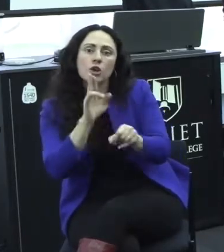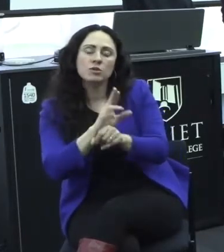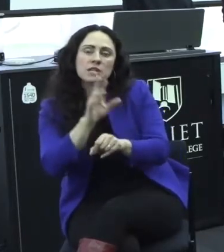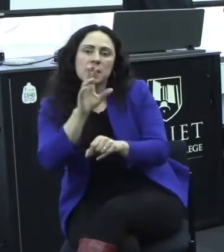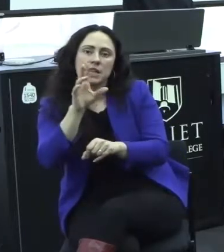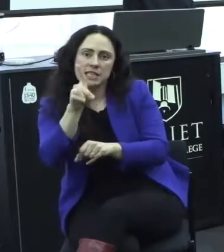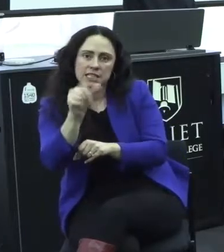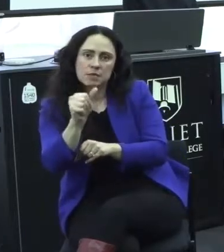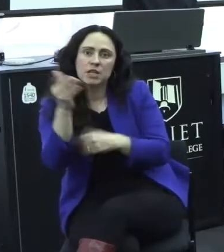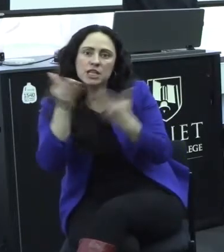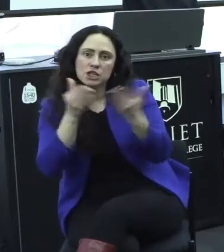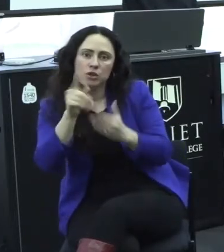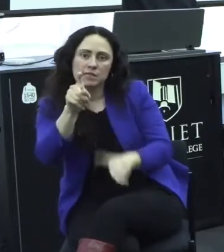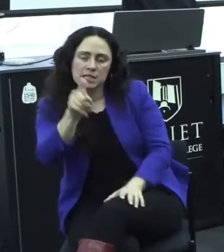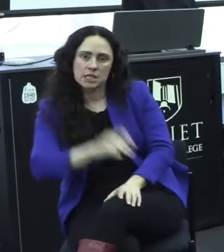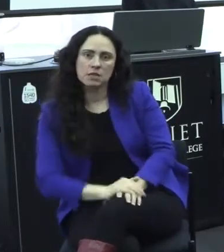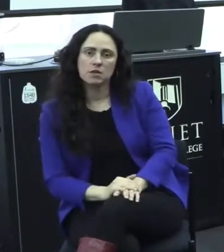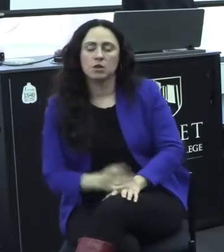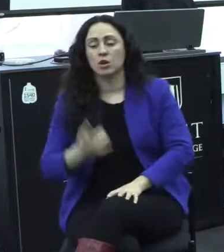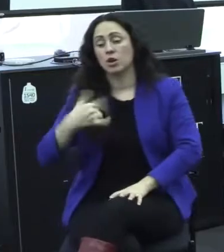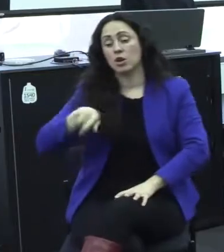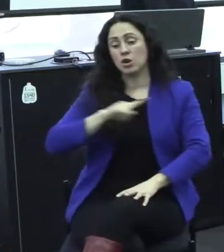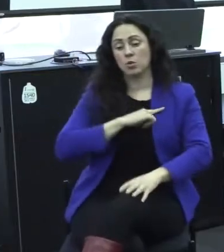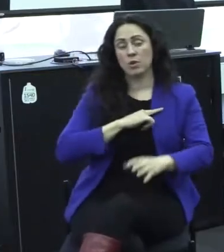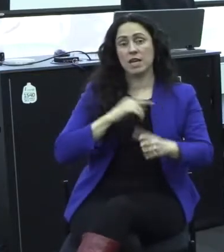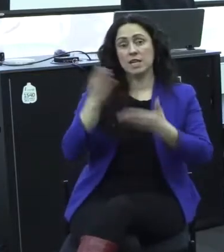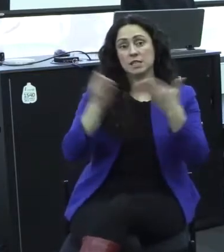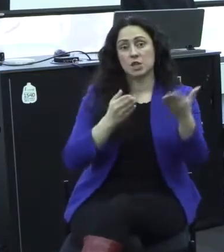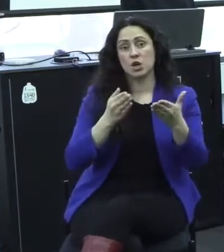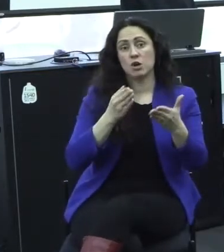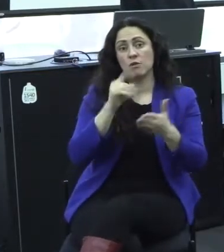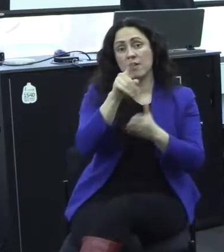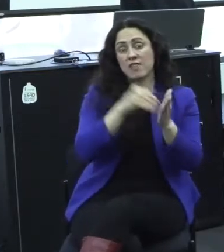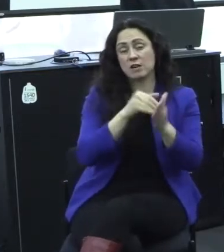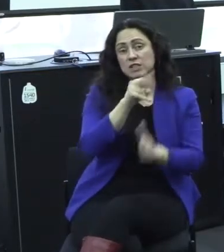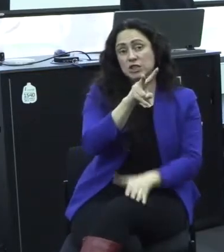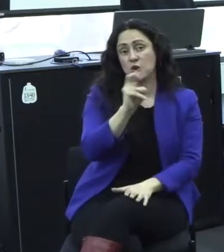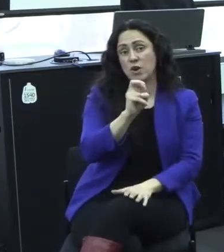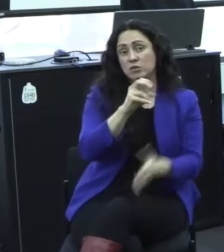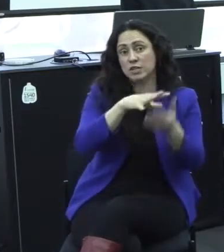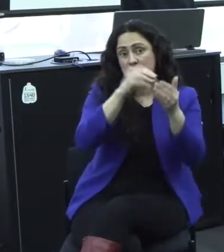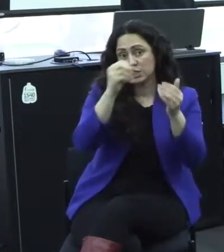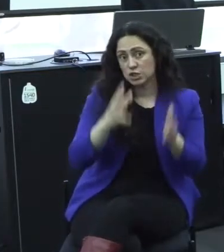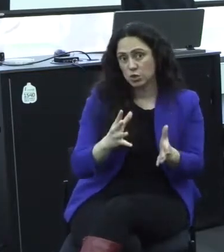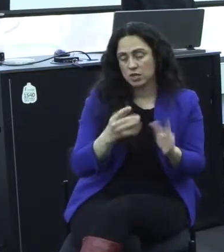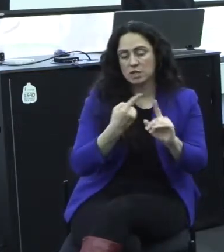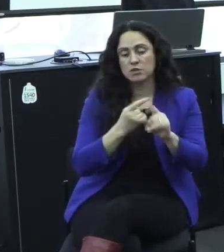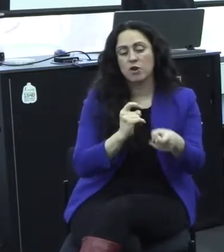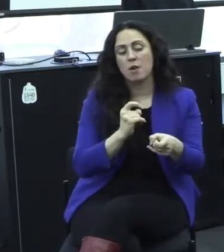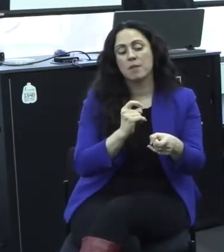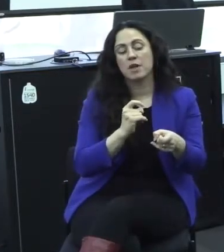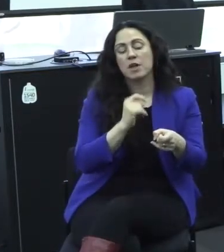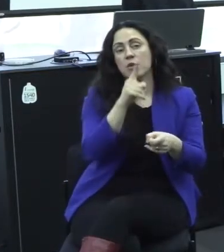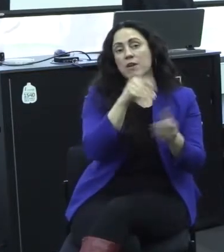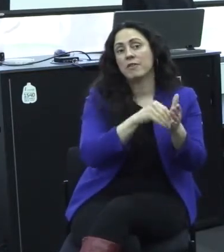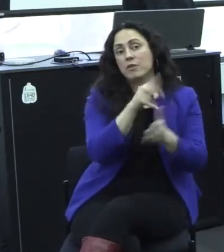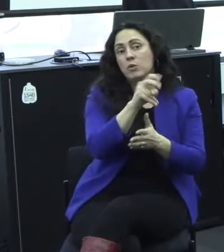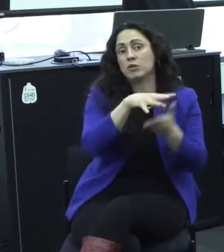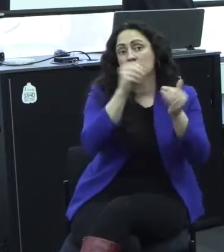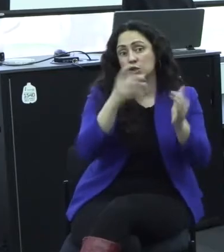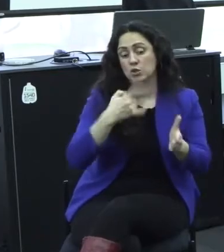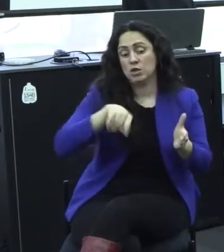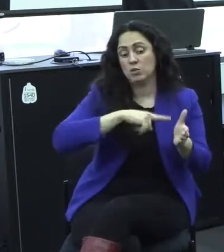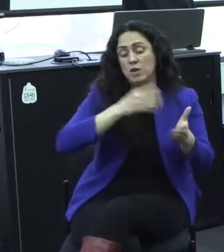disability services? So we serve roughly around 1,200 students. And of the 1,200 students that we